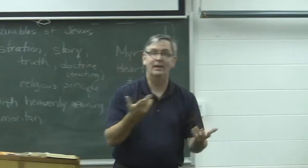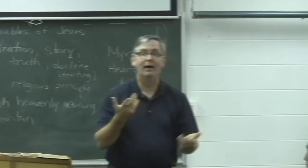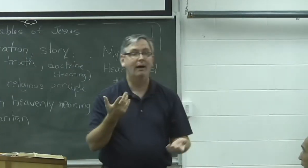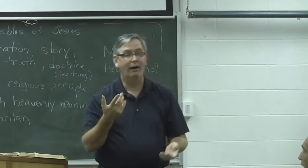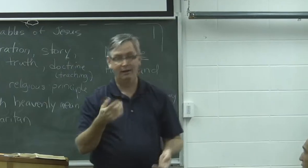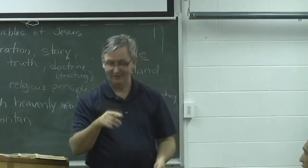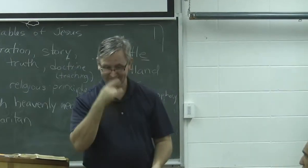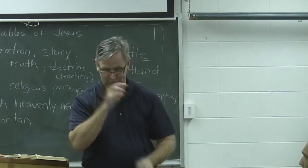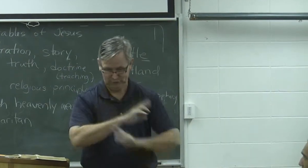In math,